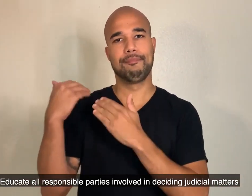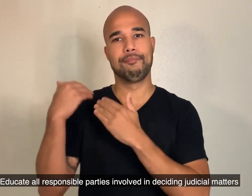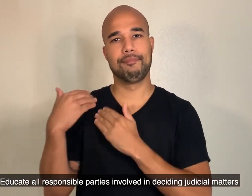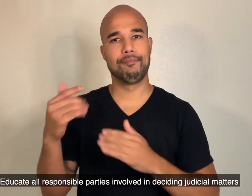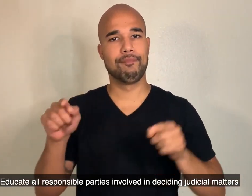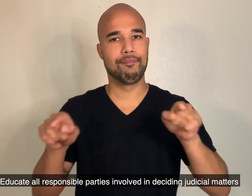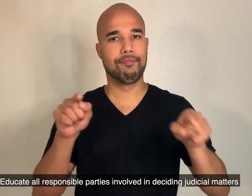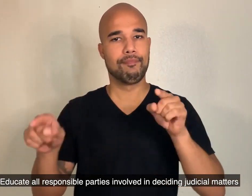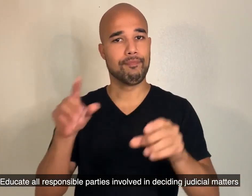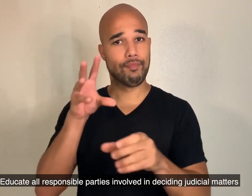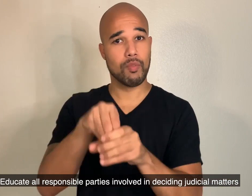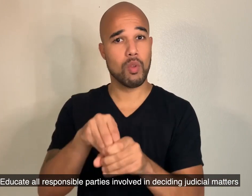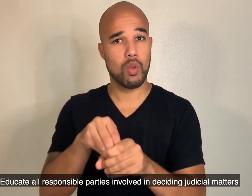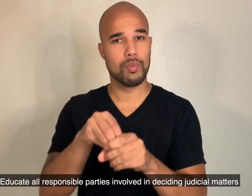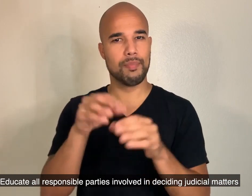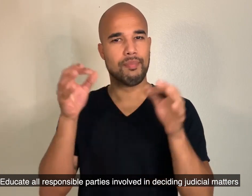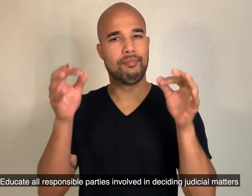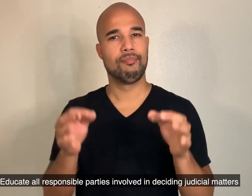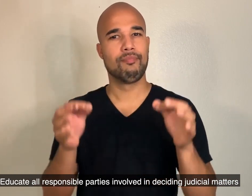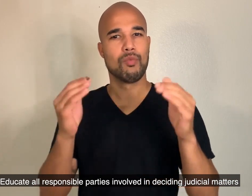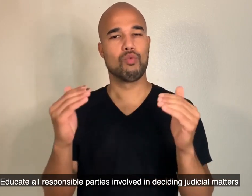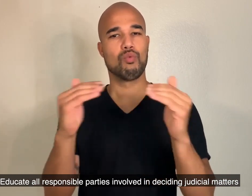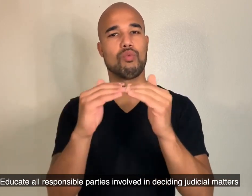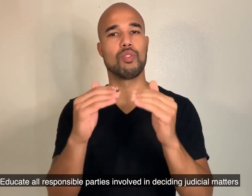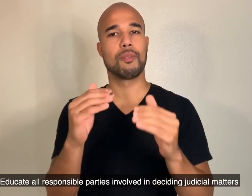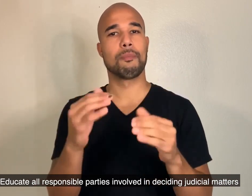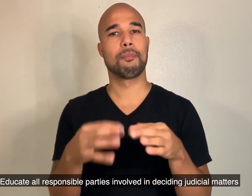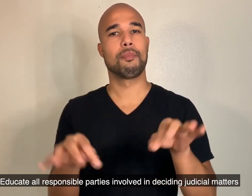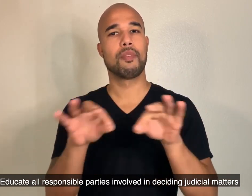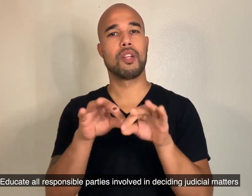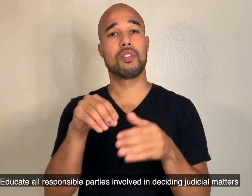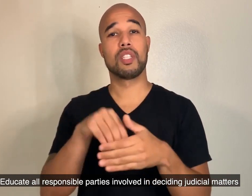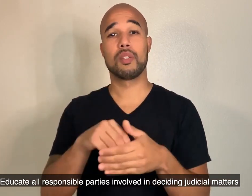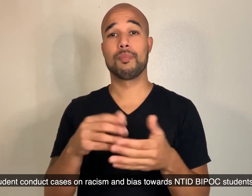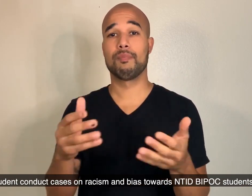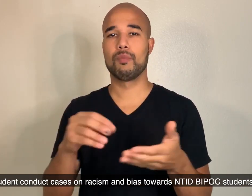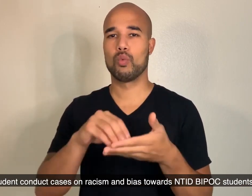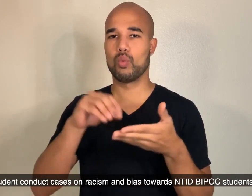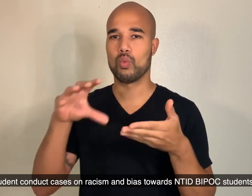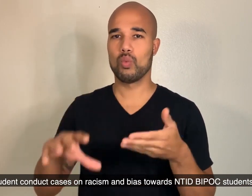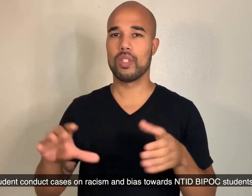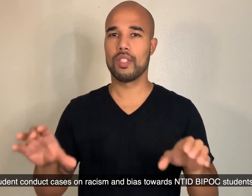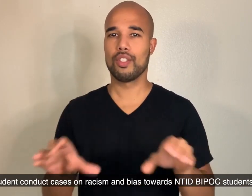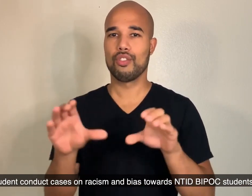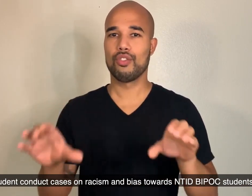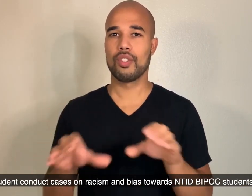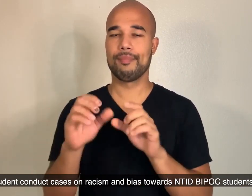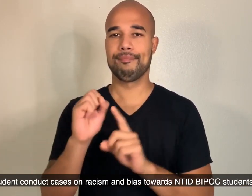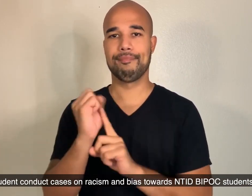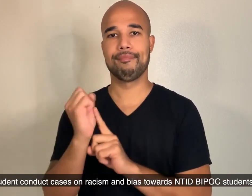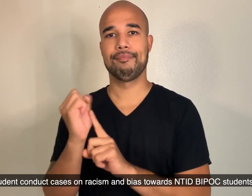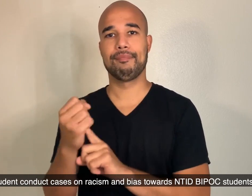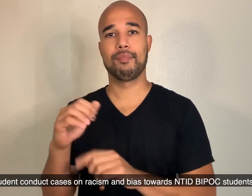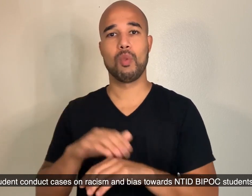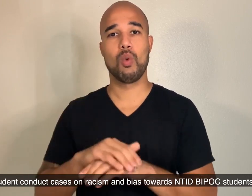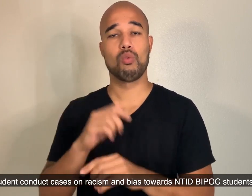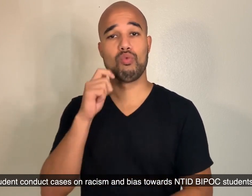involved in deciding judicial matters in student conduct cases on racism and